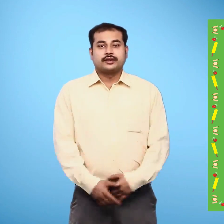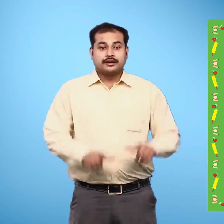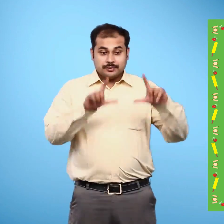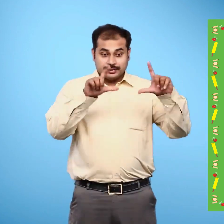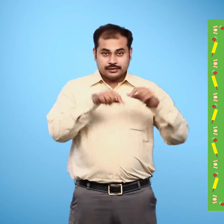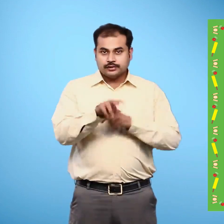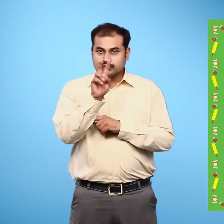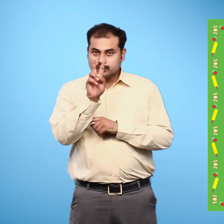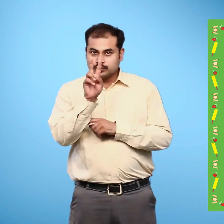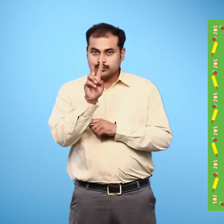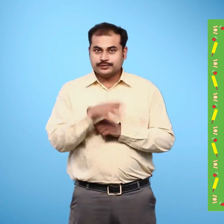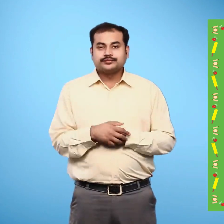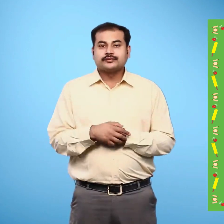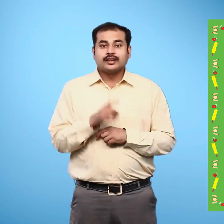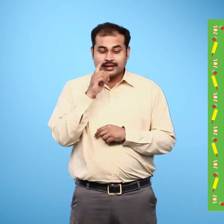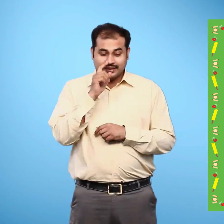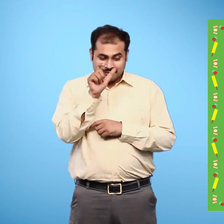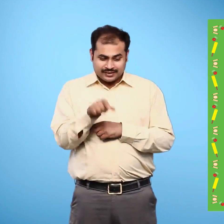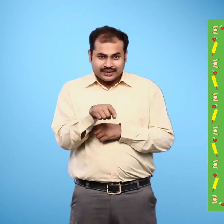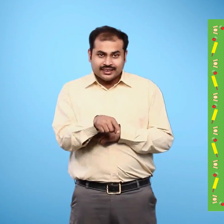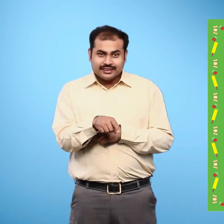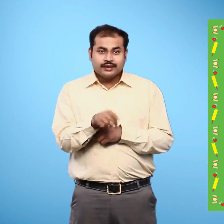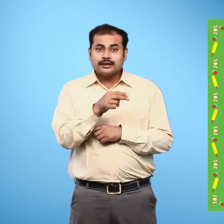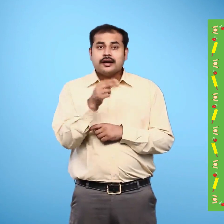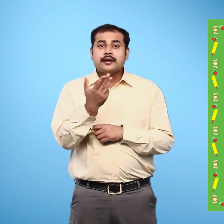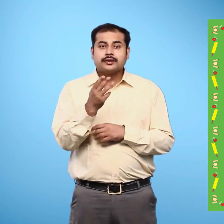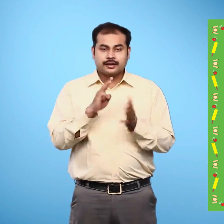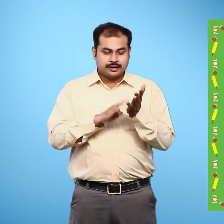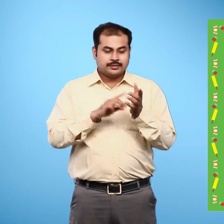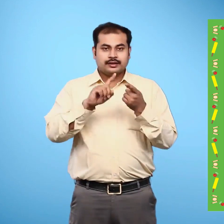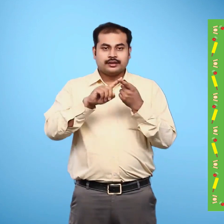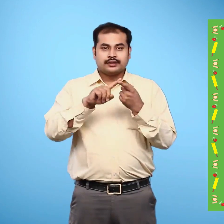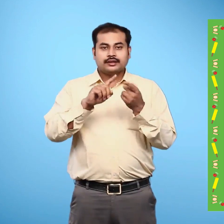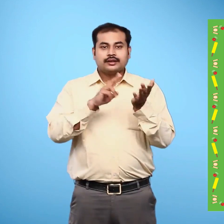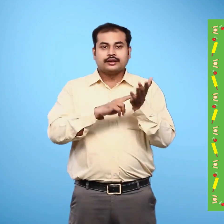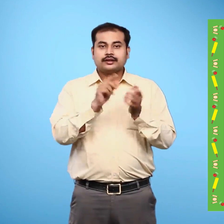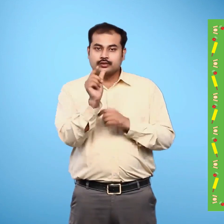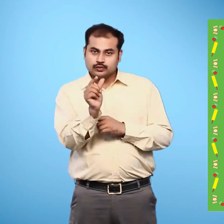Picture 2 shows another girl, Meenu,